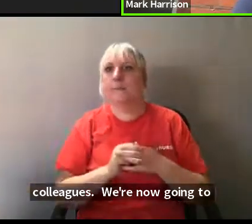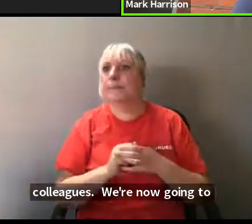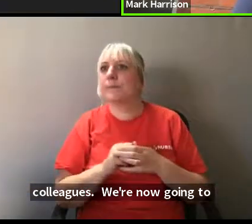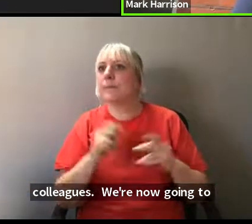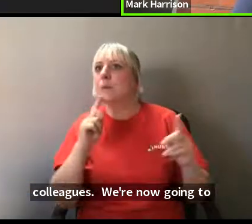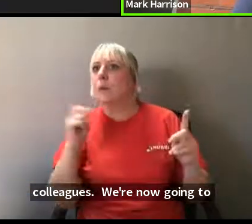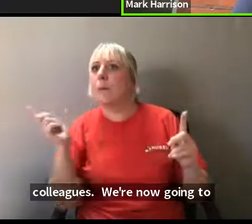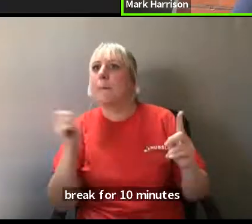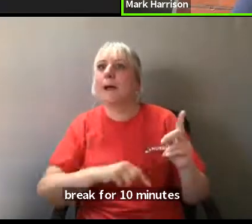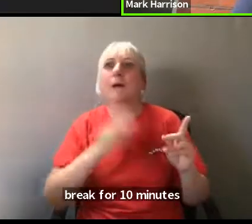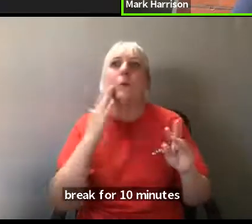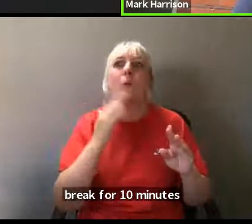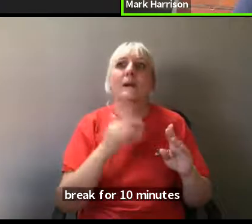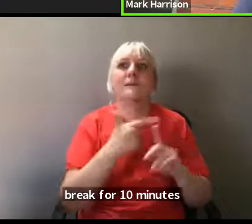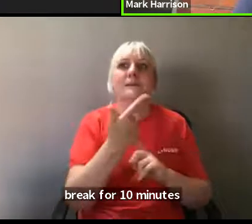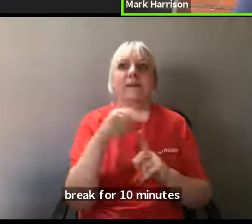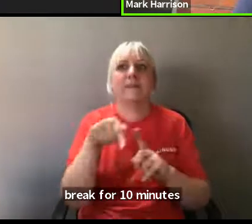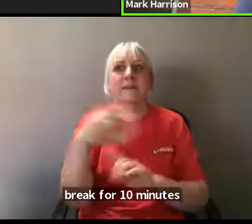7:50.